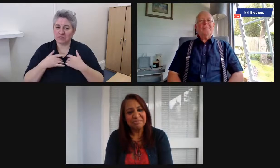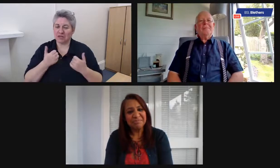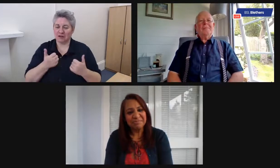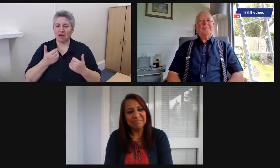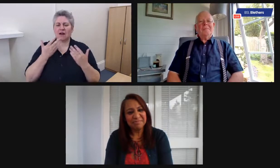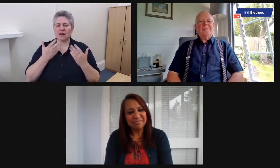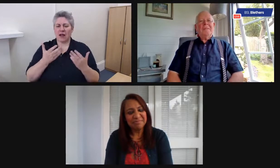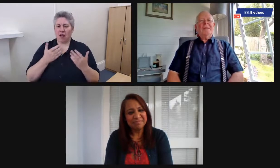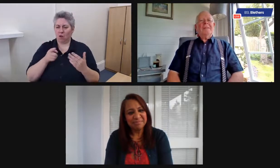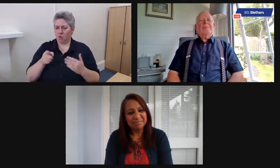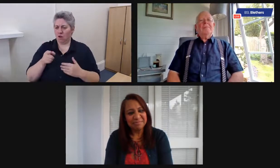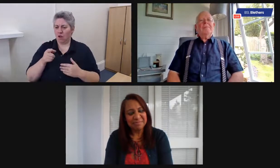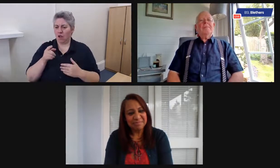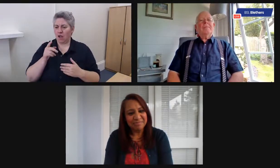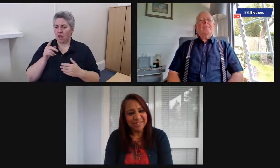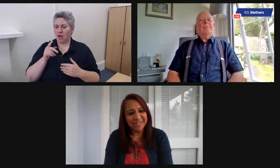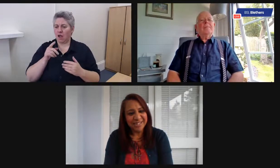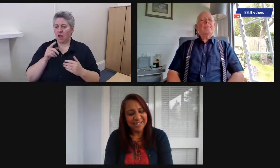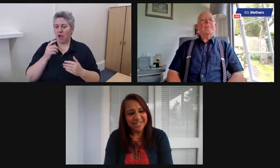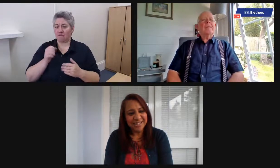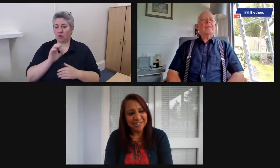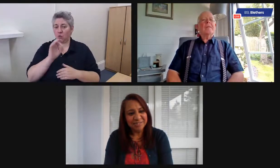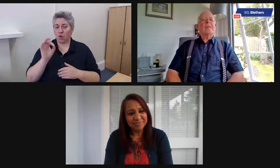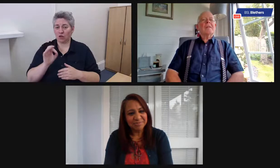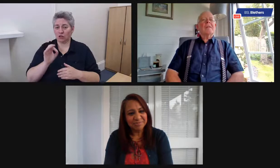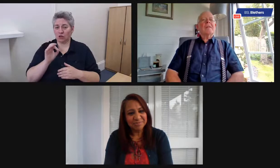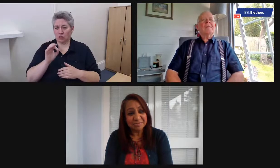say. So that's what the thistle is, bravery and strength.